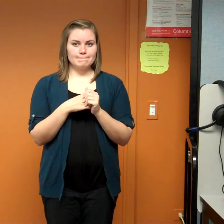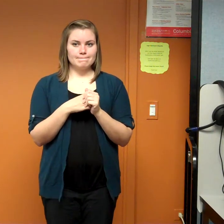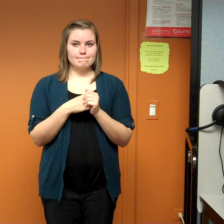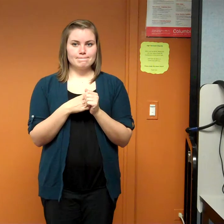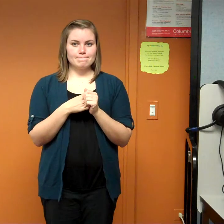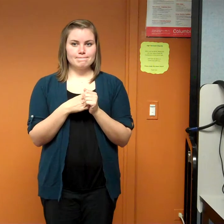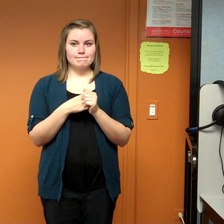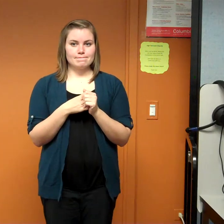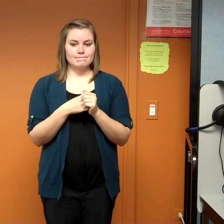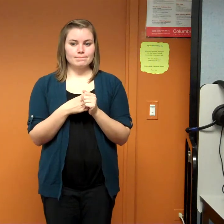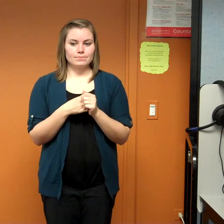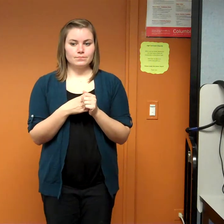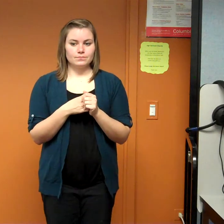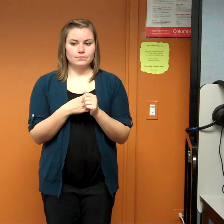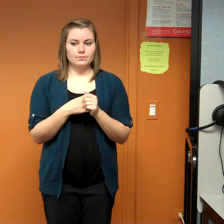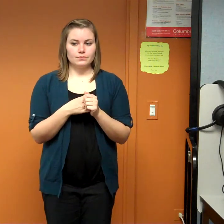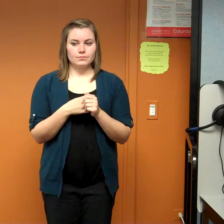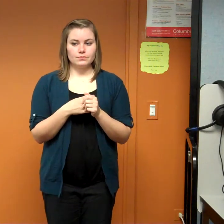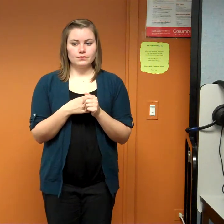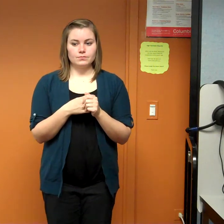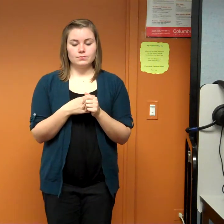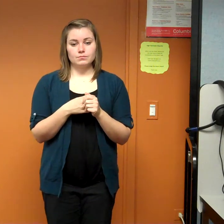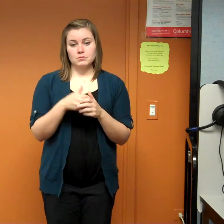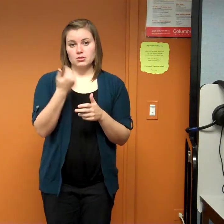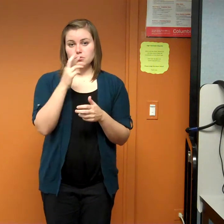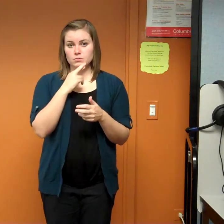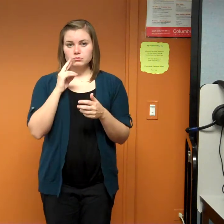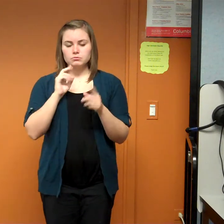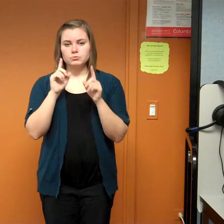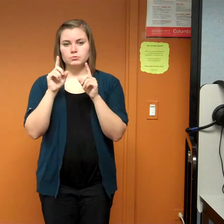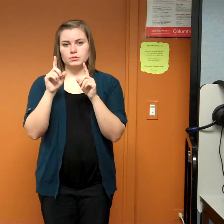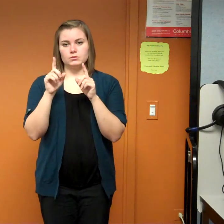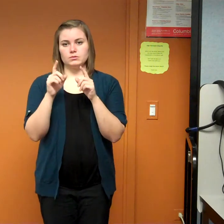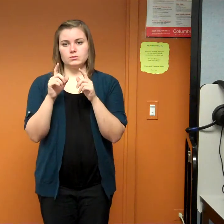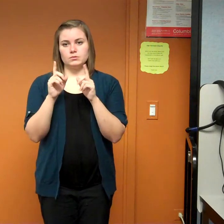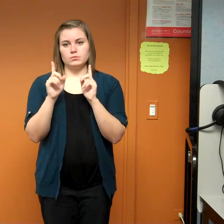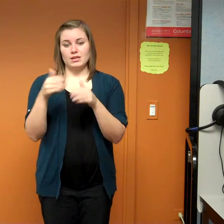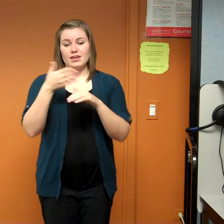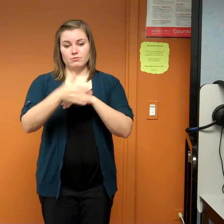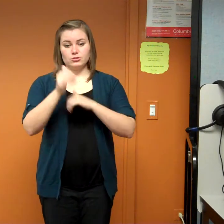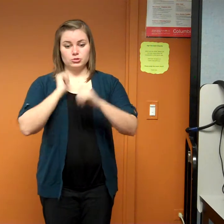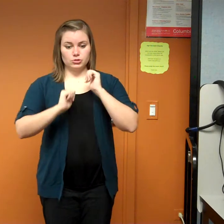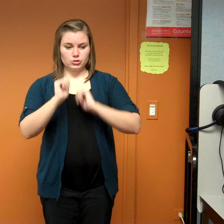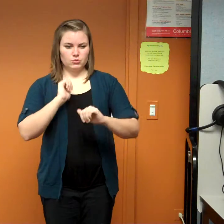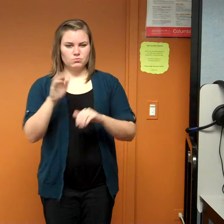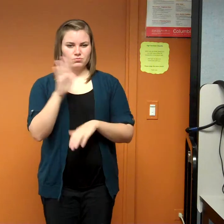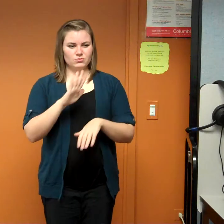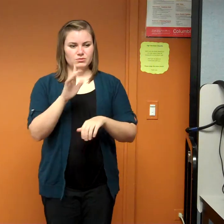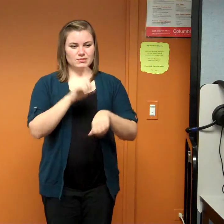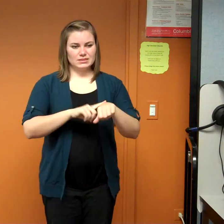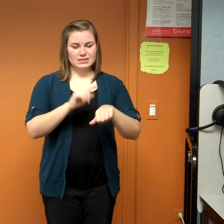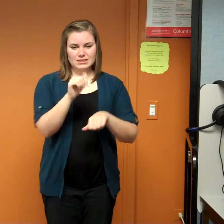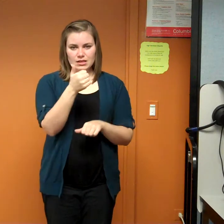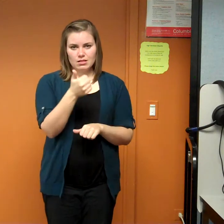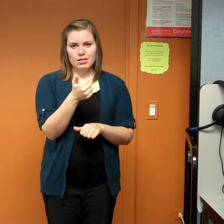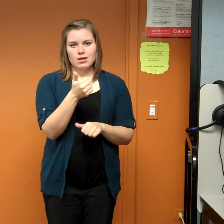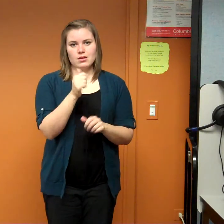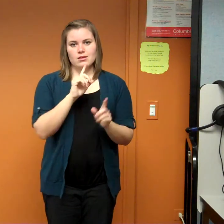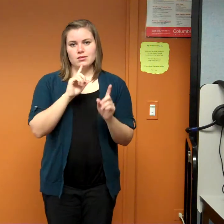we were hungry afterwards, and of course New Yorkers don't eat until 10 o'clock at night, so everyone's going to dinner, especially in Times Square, because they're all in their area to